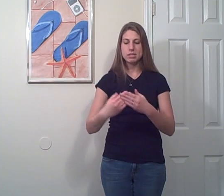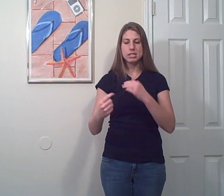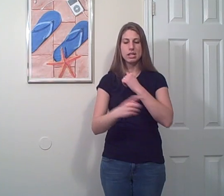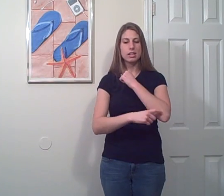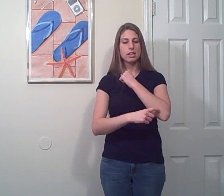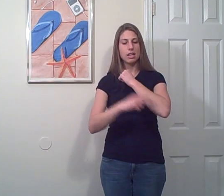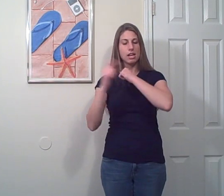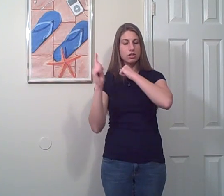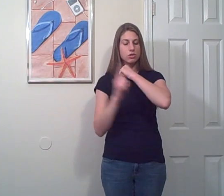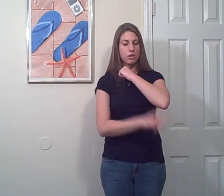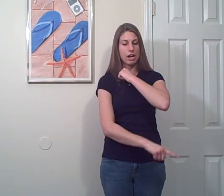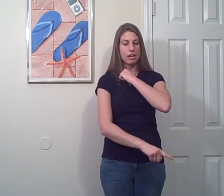tempted and tried,